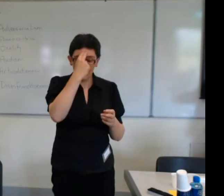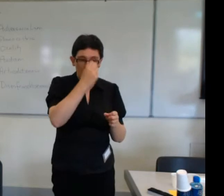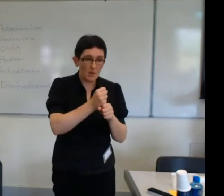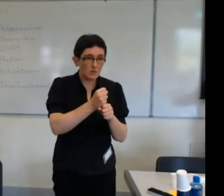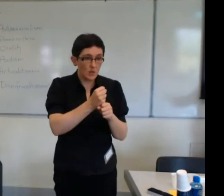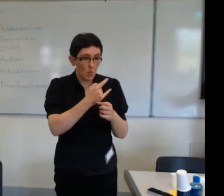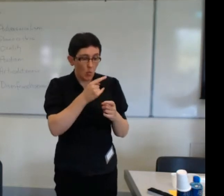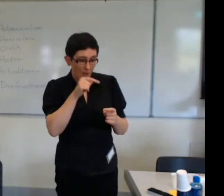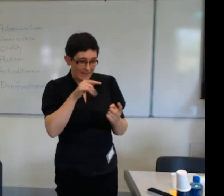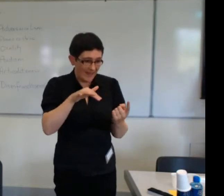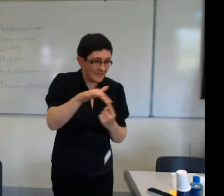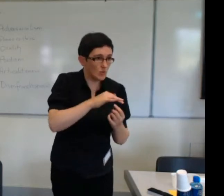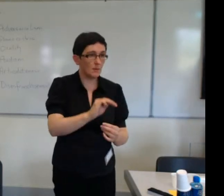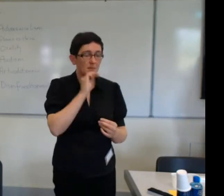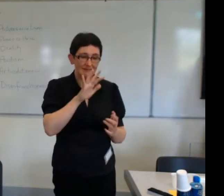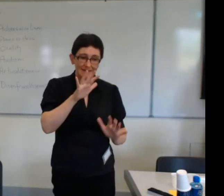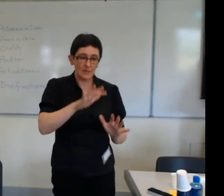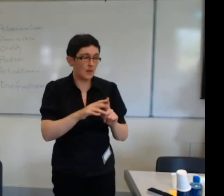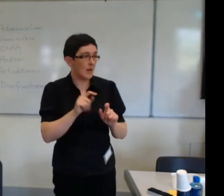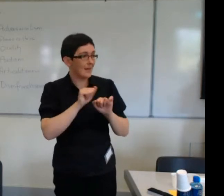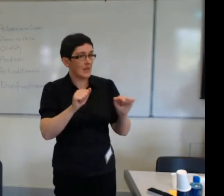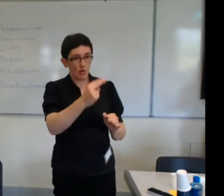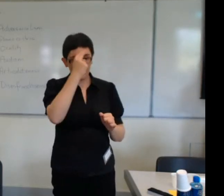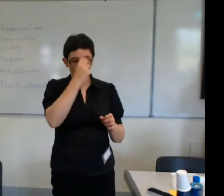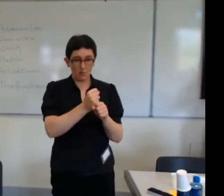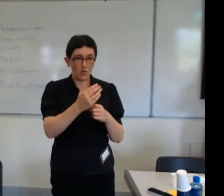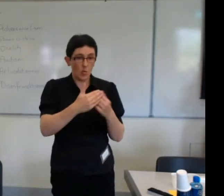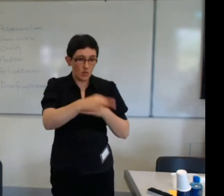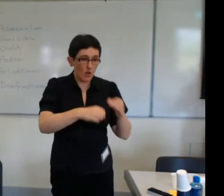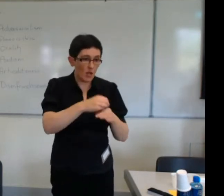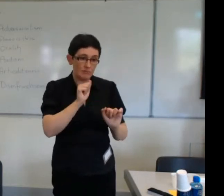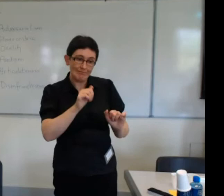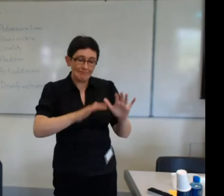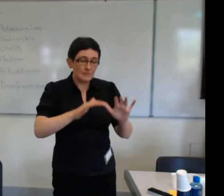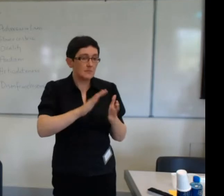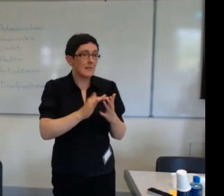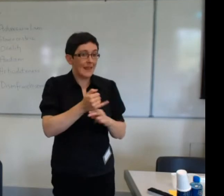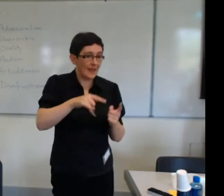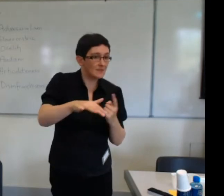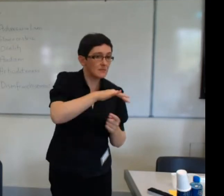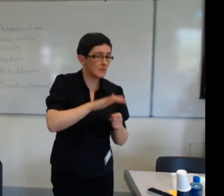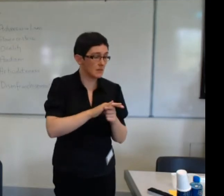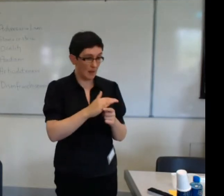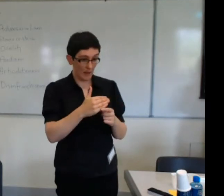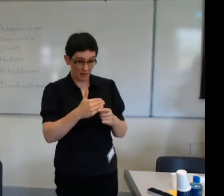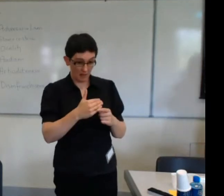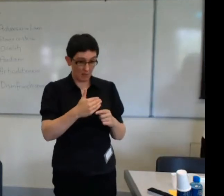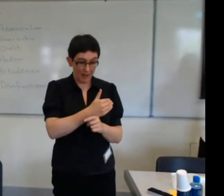does this mean, and in terms of understanding what's going on in a given context by interpretation. So this will be one of the reasons